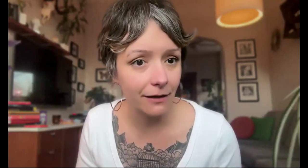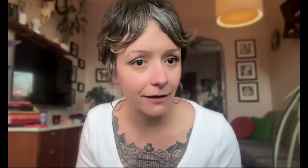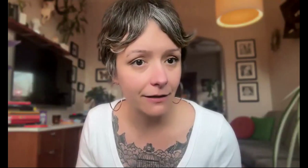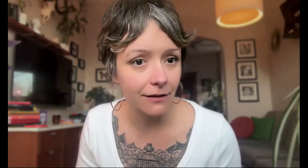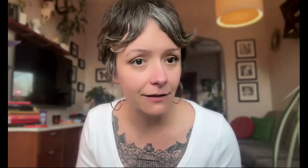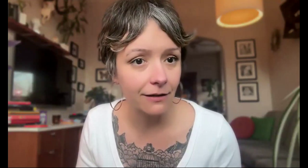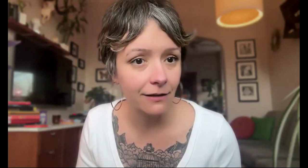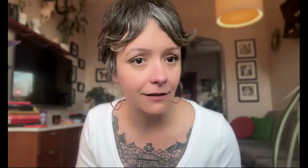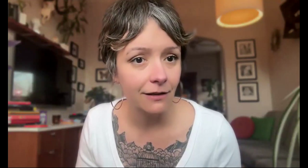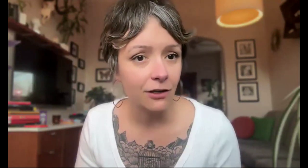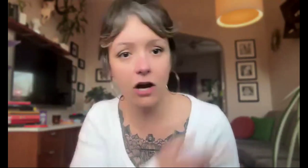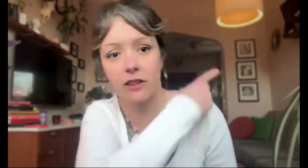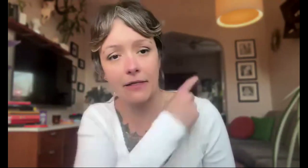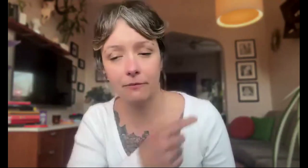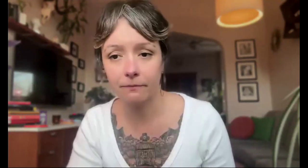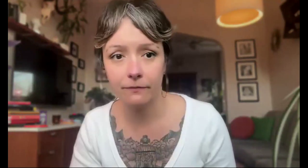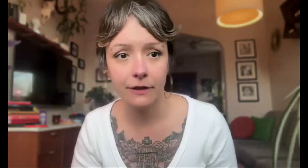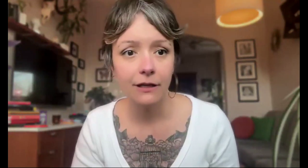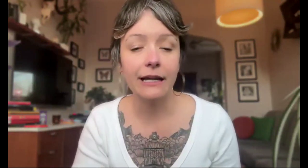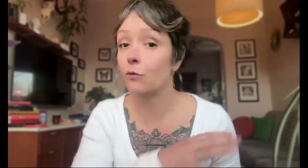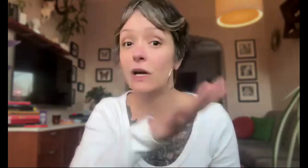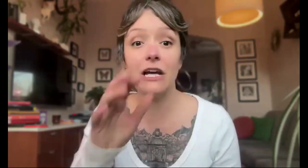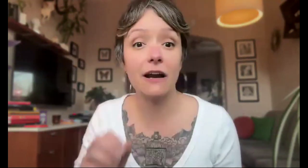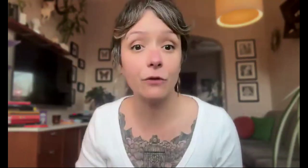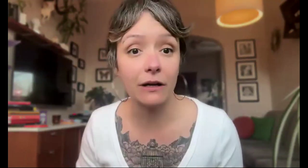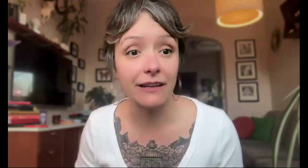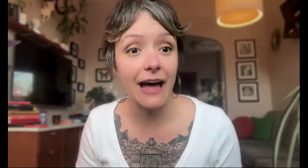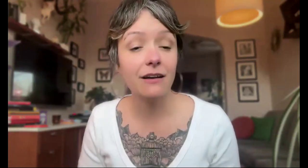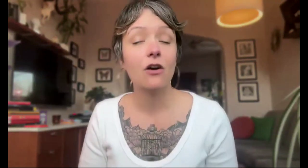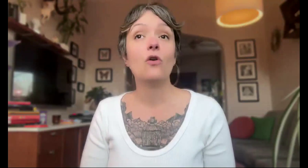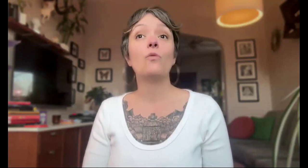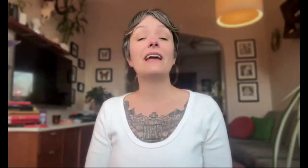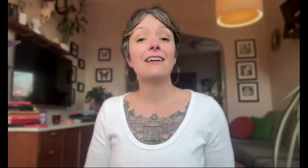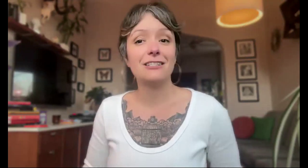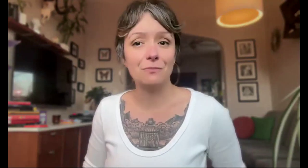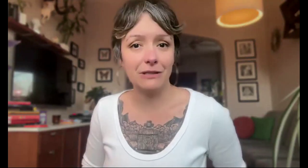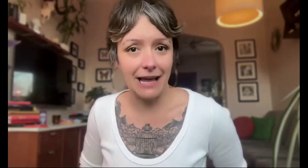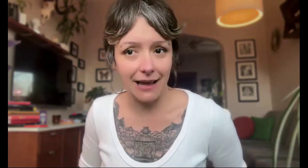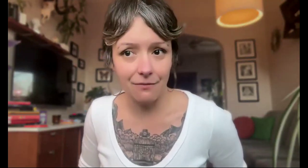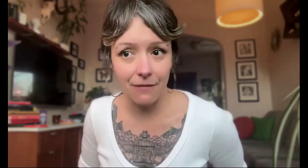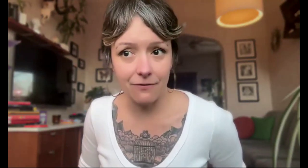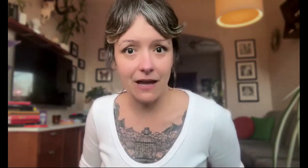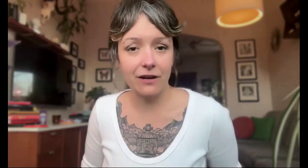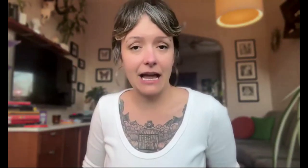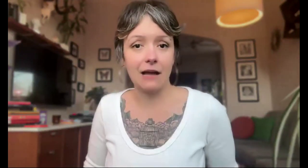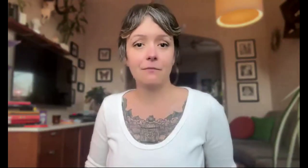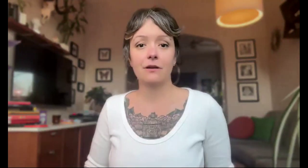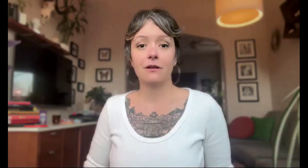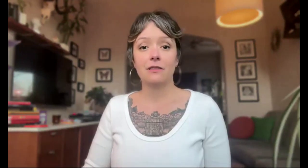caterpillar? Go to the bathroom. Like, we can get off the rug like that. We can also play my favorite game,